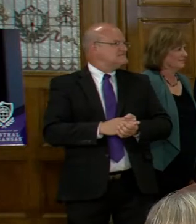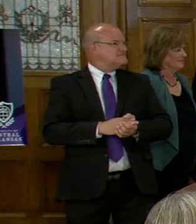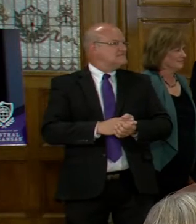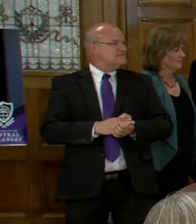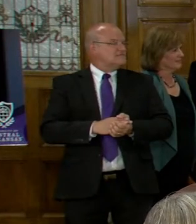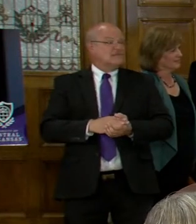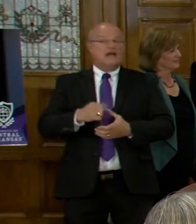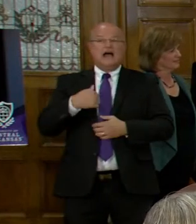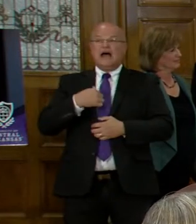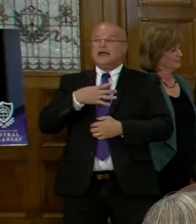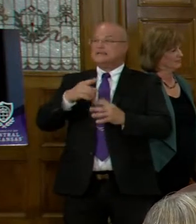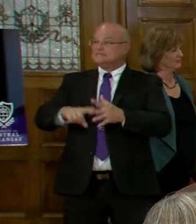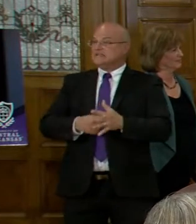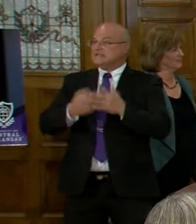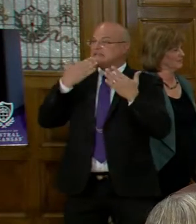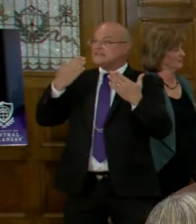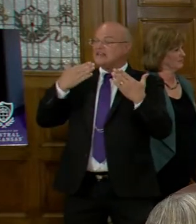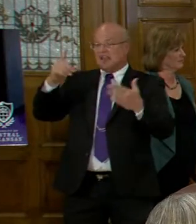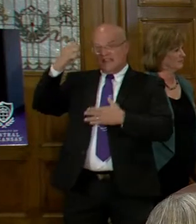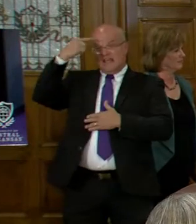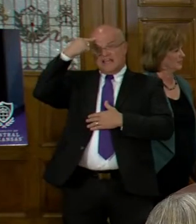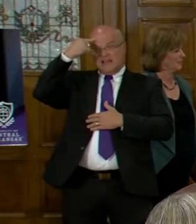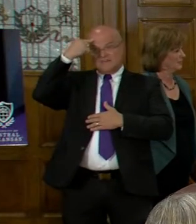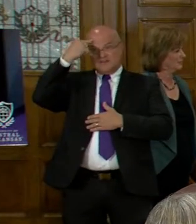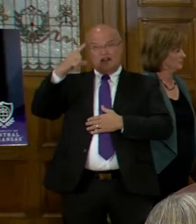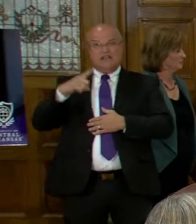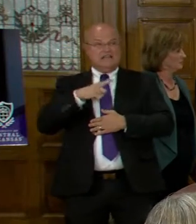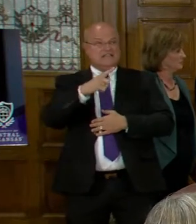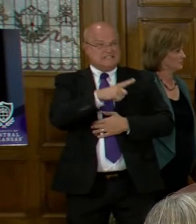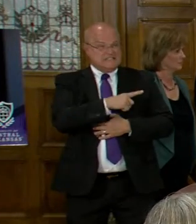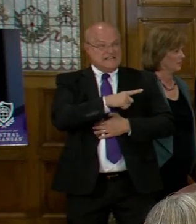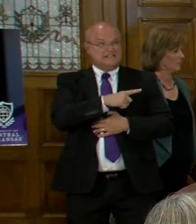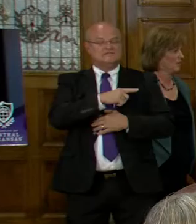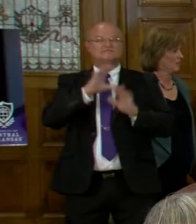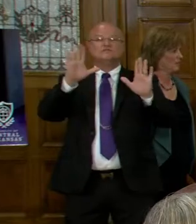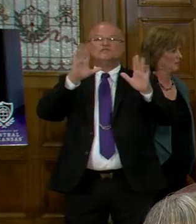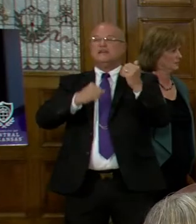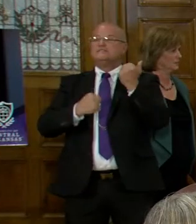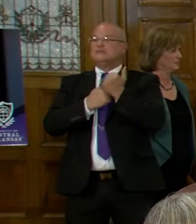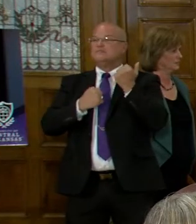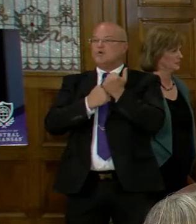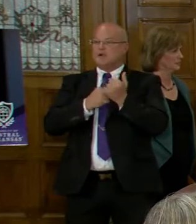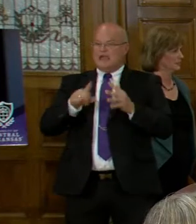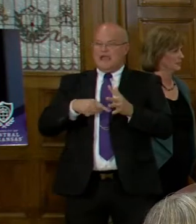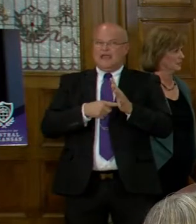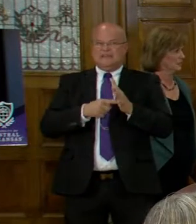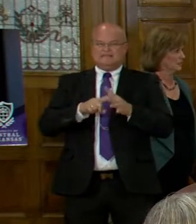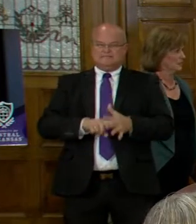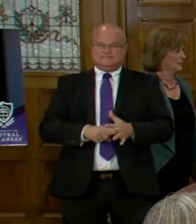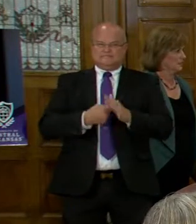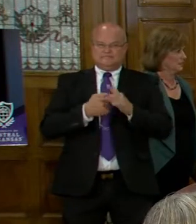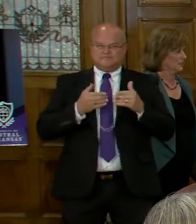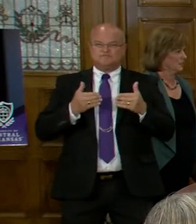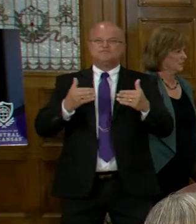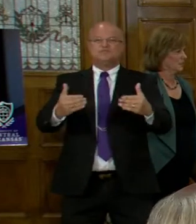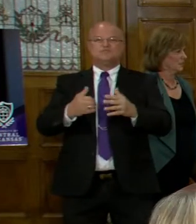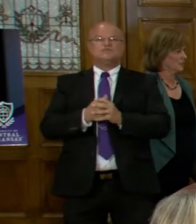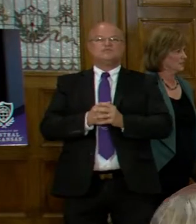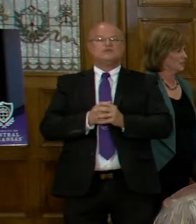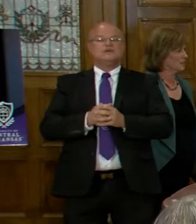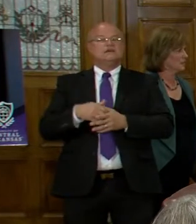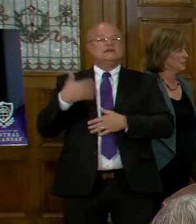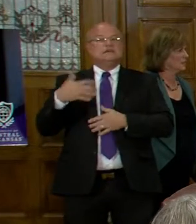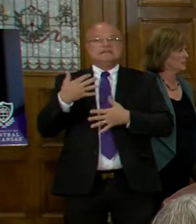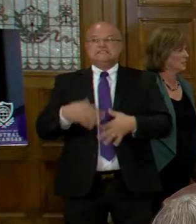So I'd like to begin by thanking the governor and our legislators for the great support in this initiative. This is a